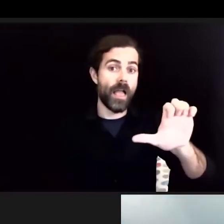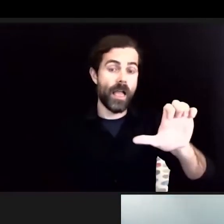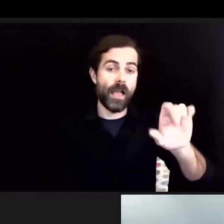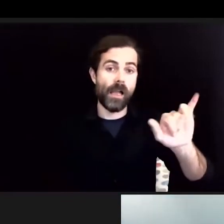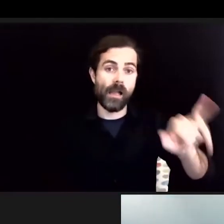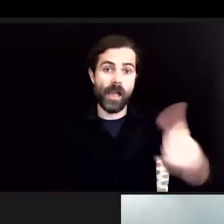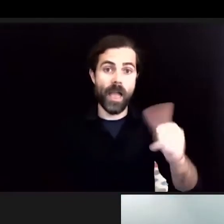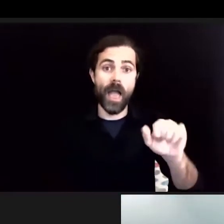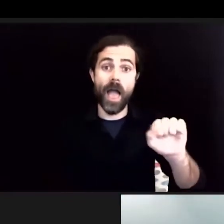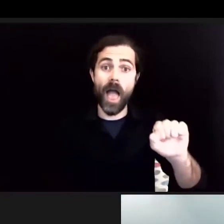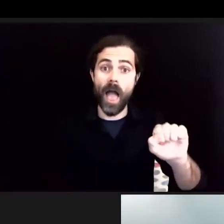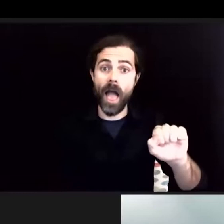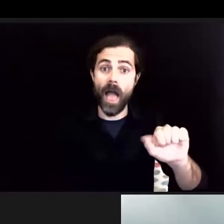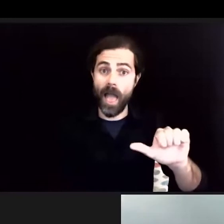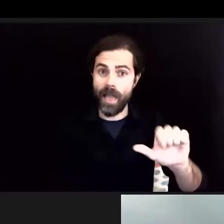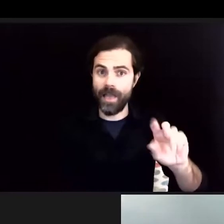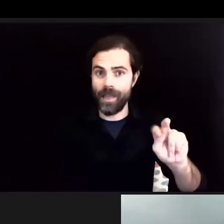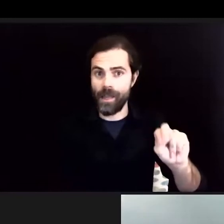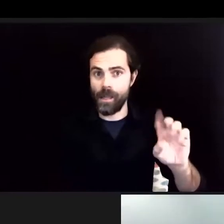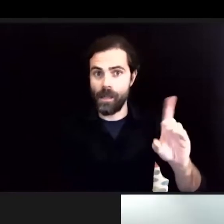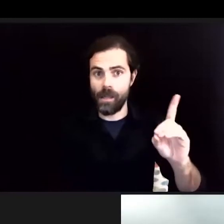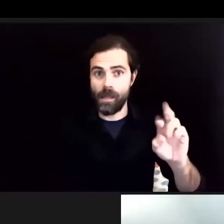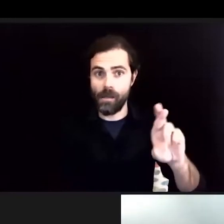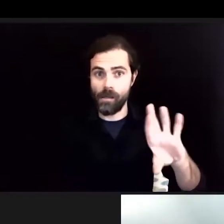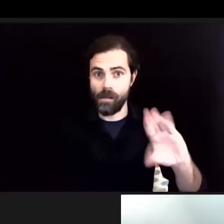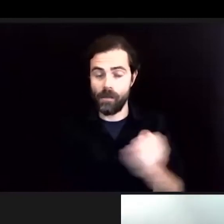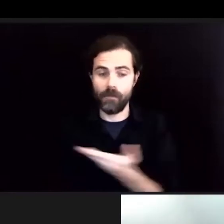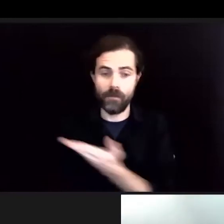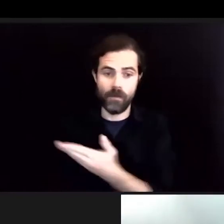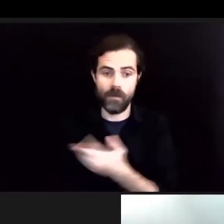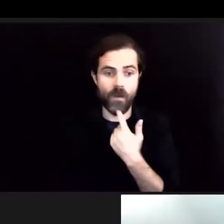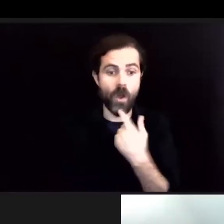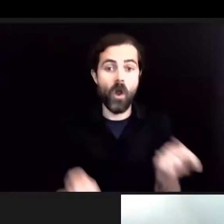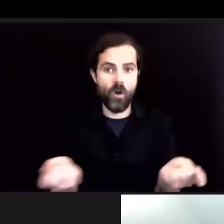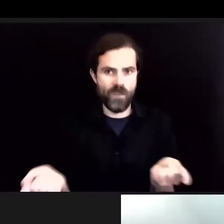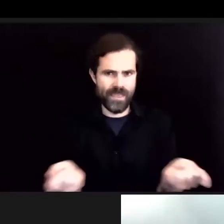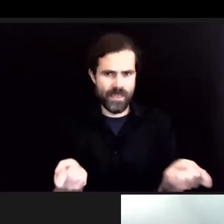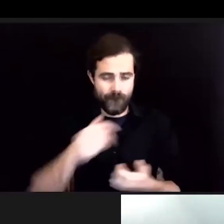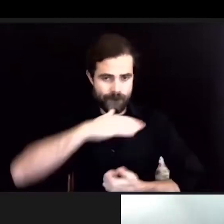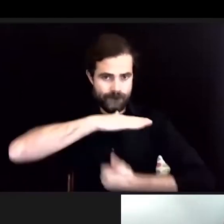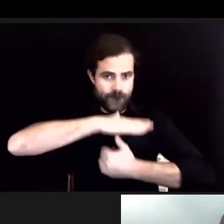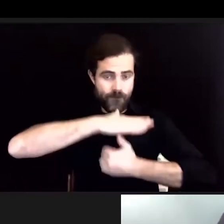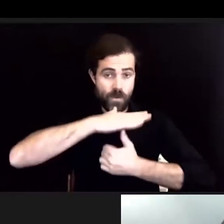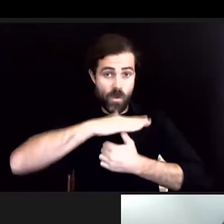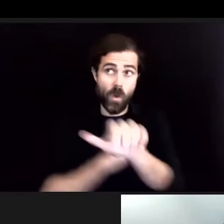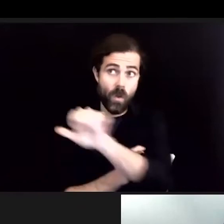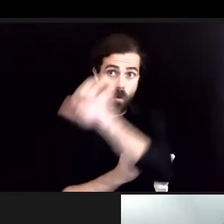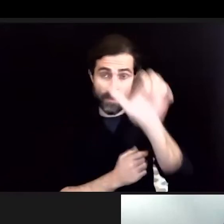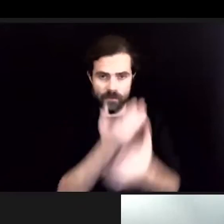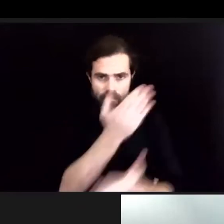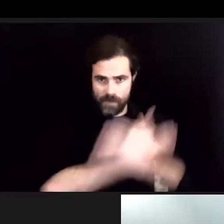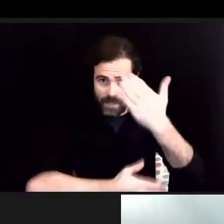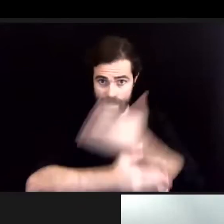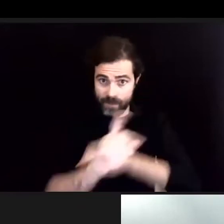Alejandro is policy coordinator at the European Disability Forum. And Alejandro, we would like